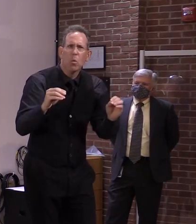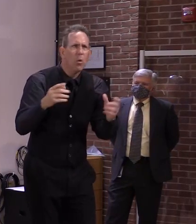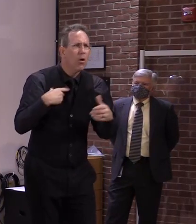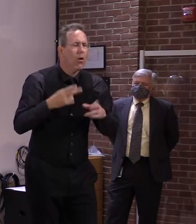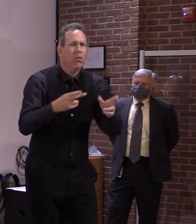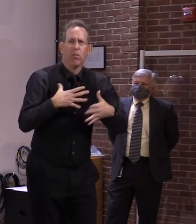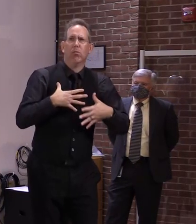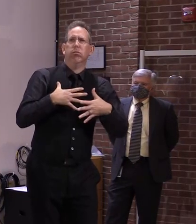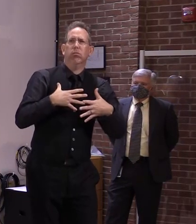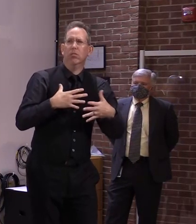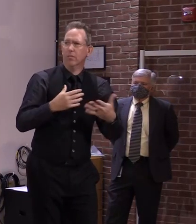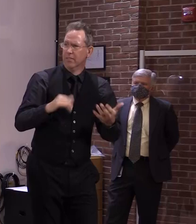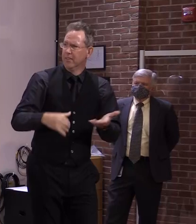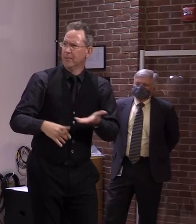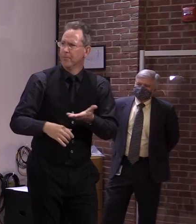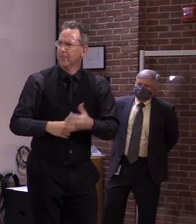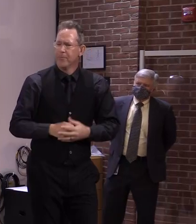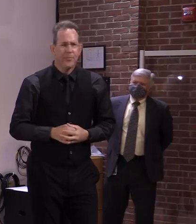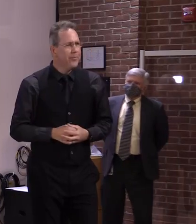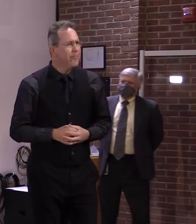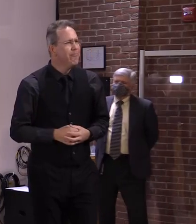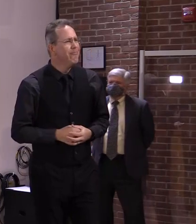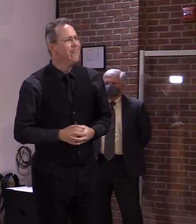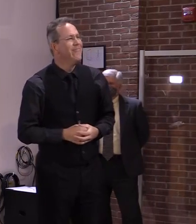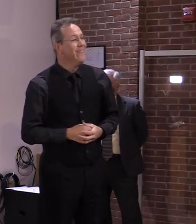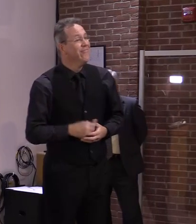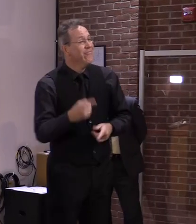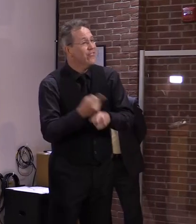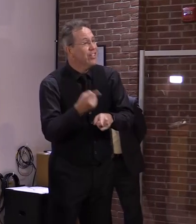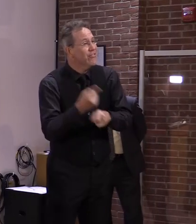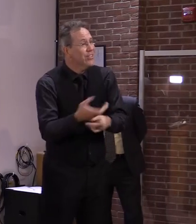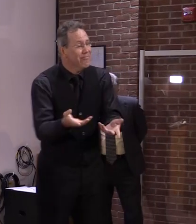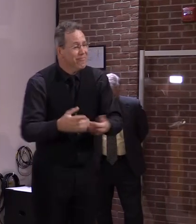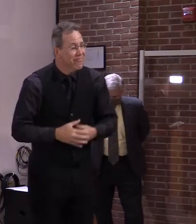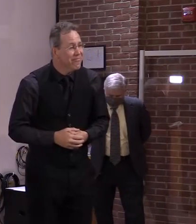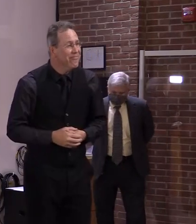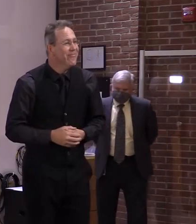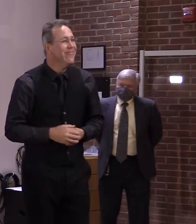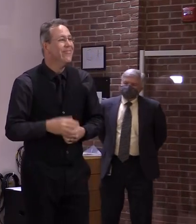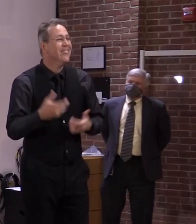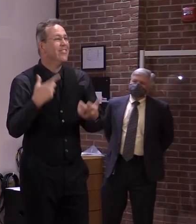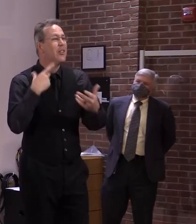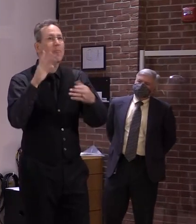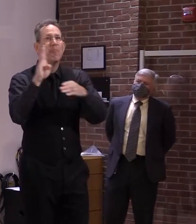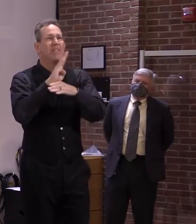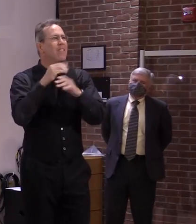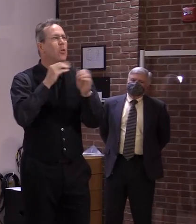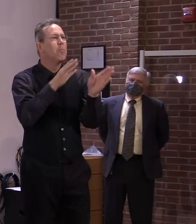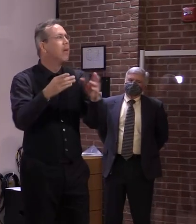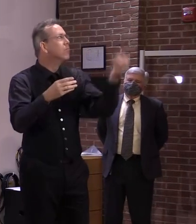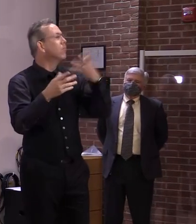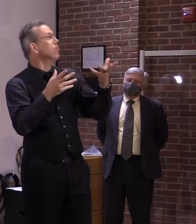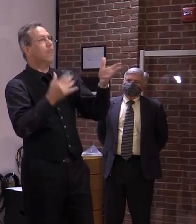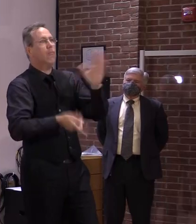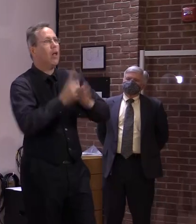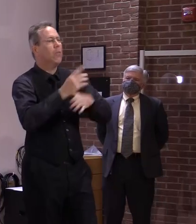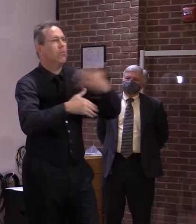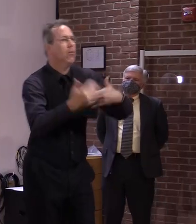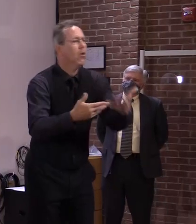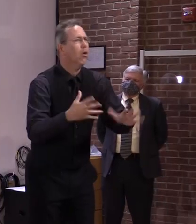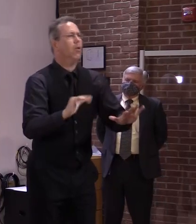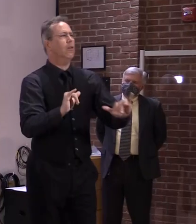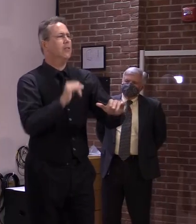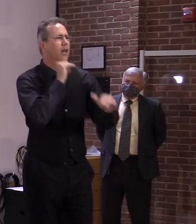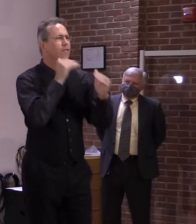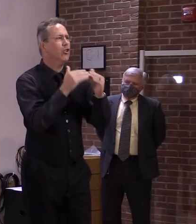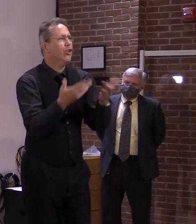to foreshadowing and to so that preparing businesses and people in general for what's going to happen, to